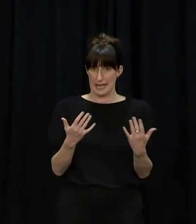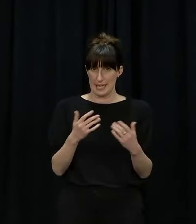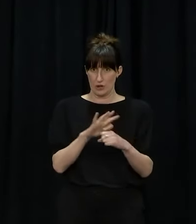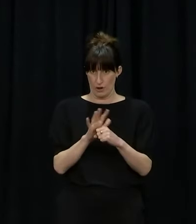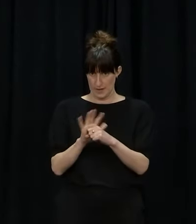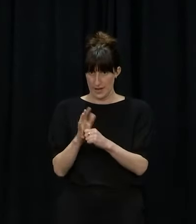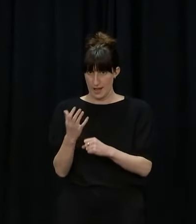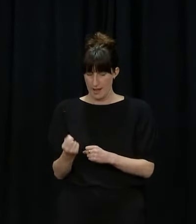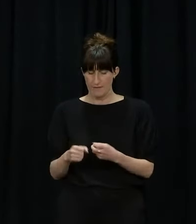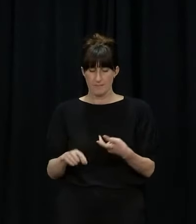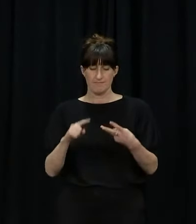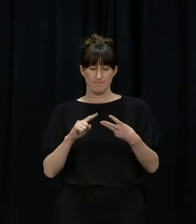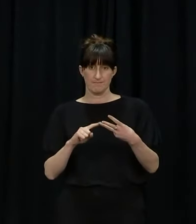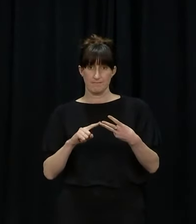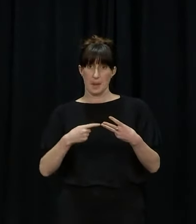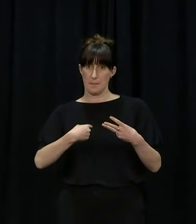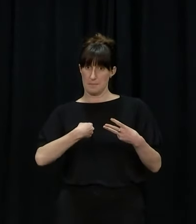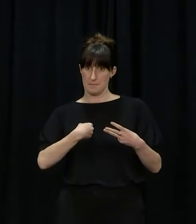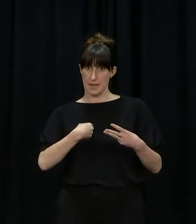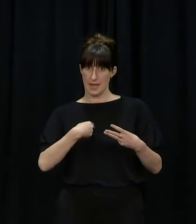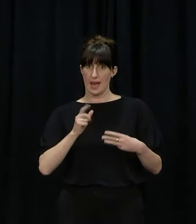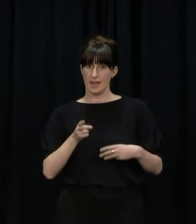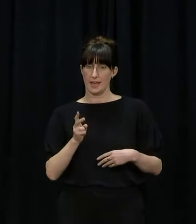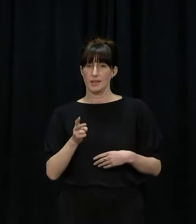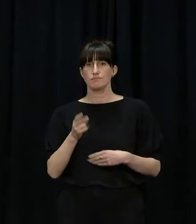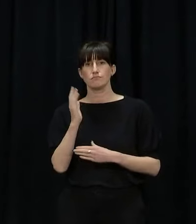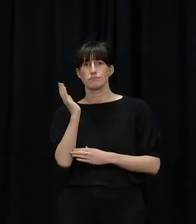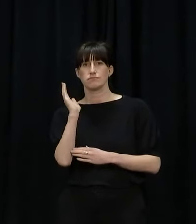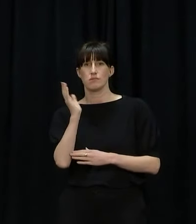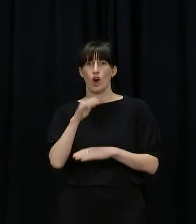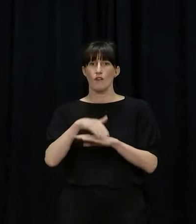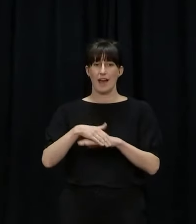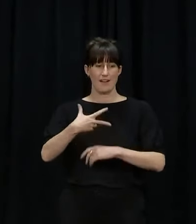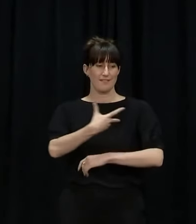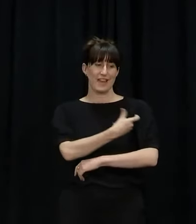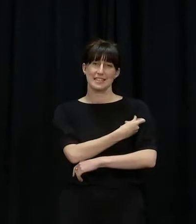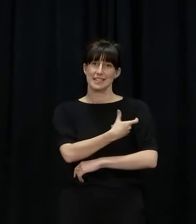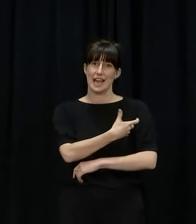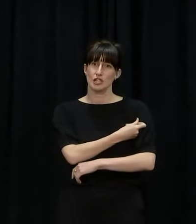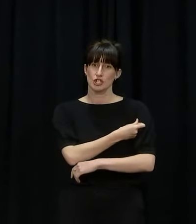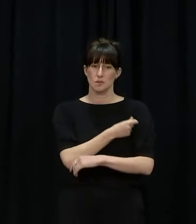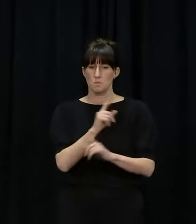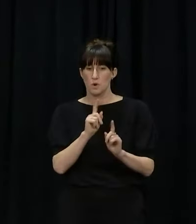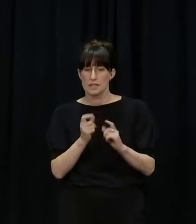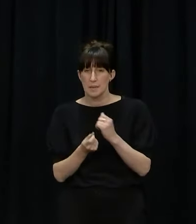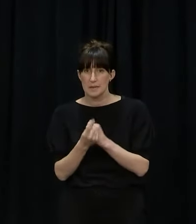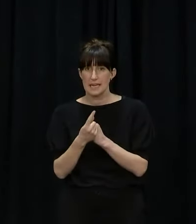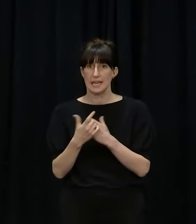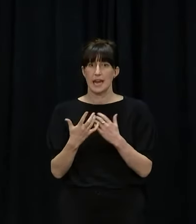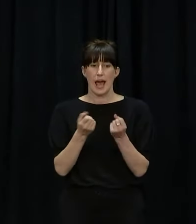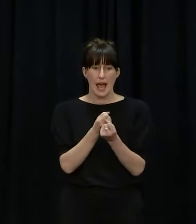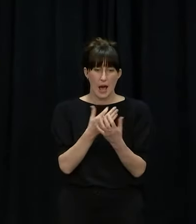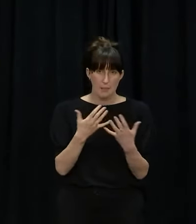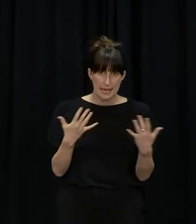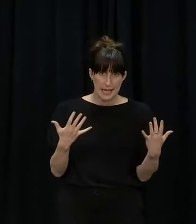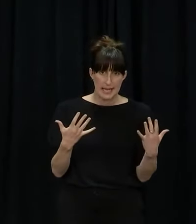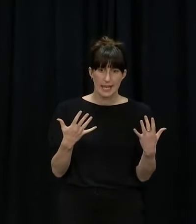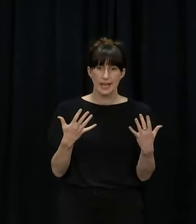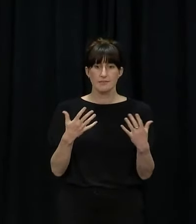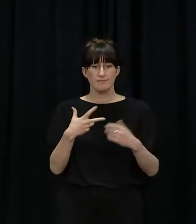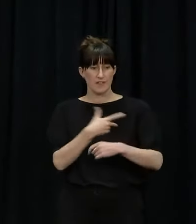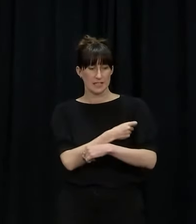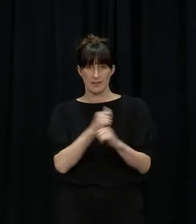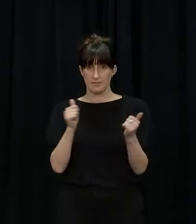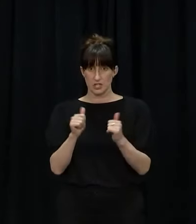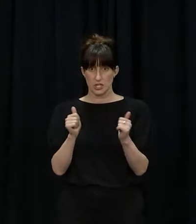our vaccination program. That includes ensuring that more New Zealanders are vaccinated generally, but especially those who are currently at